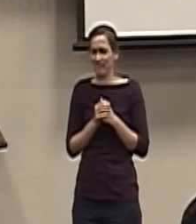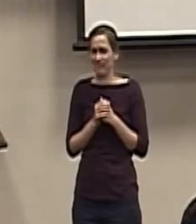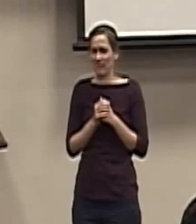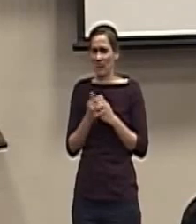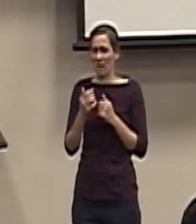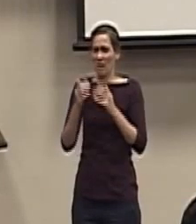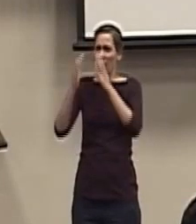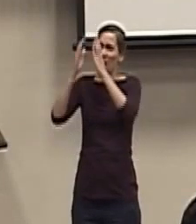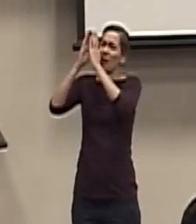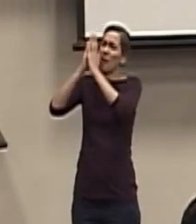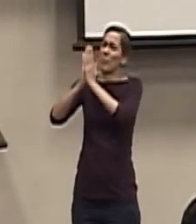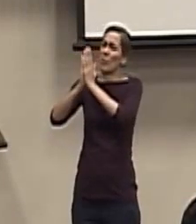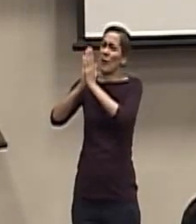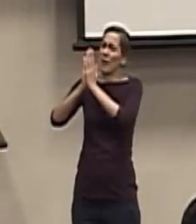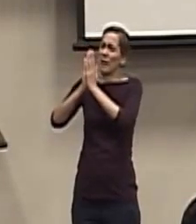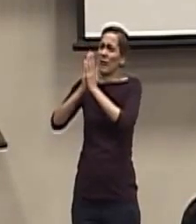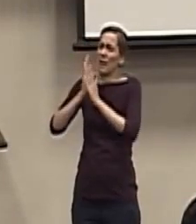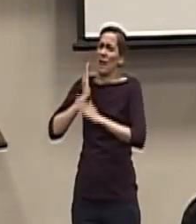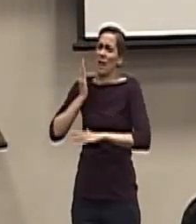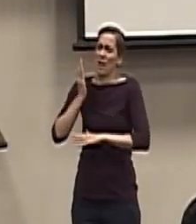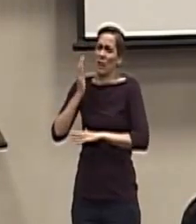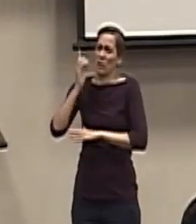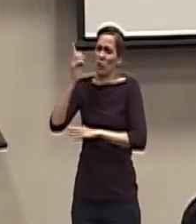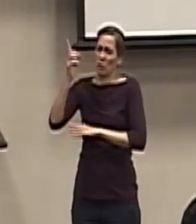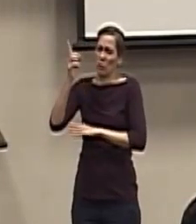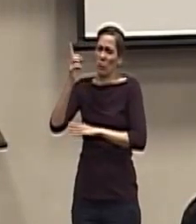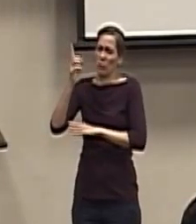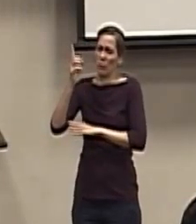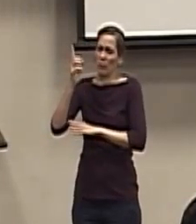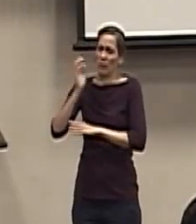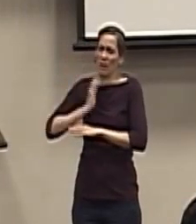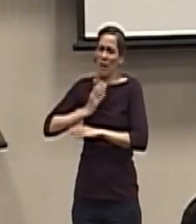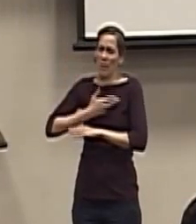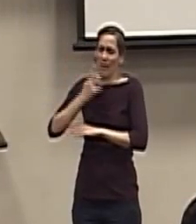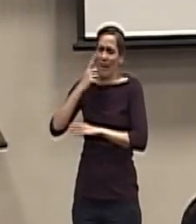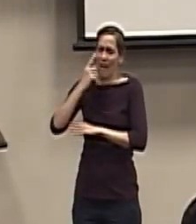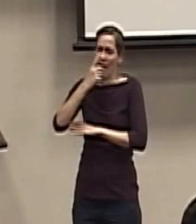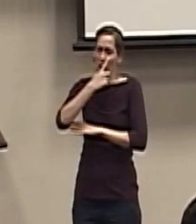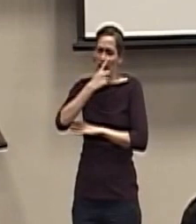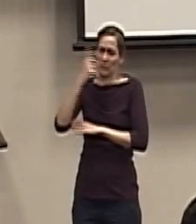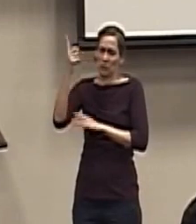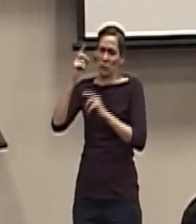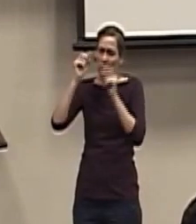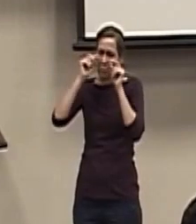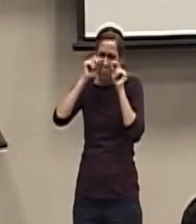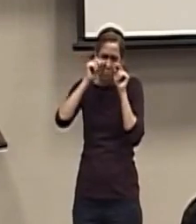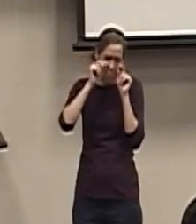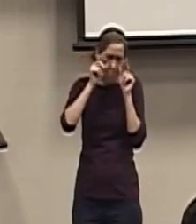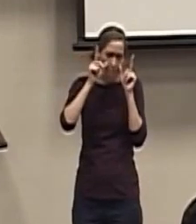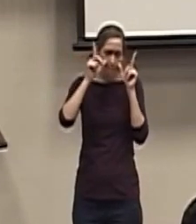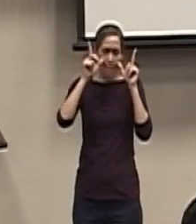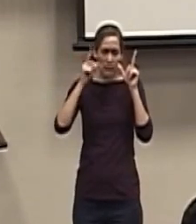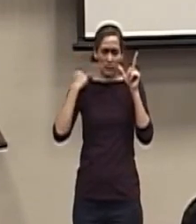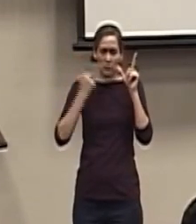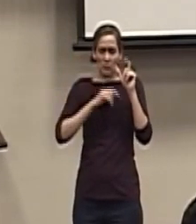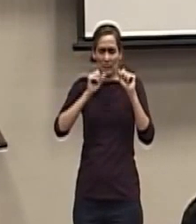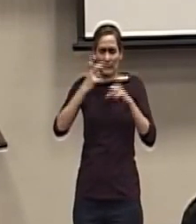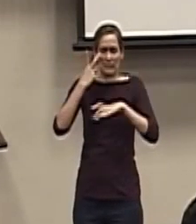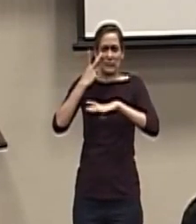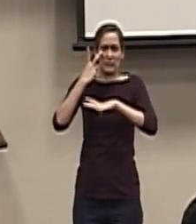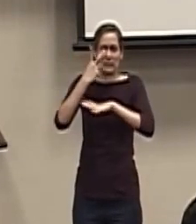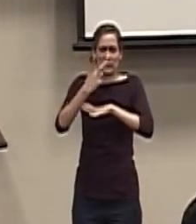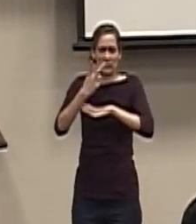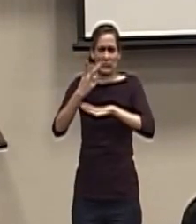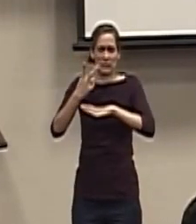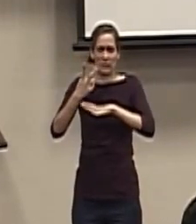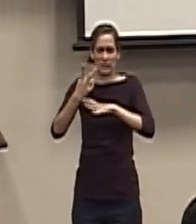I pray, God, that you open our eyes to see that the fields are ripe for harvest. I pray as Lord